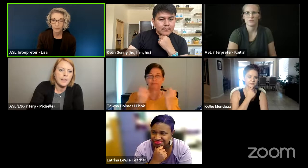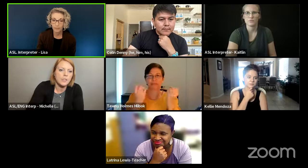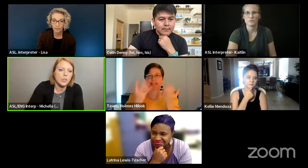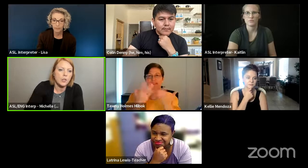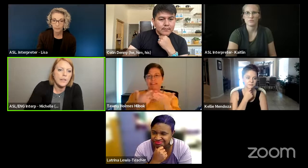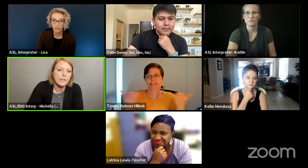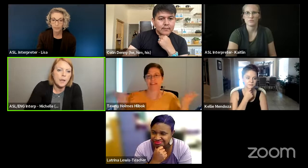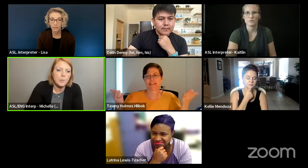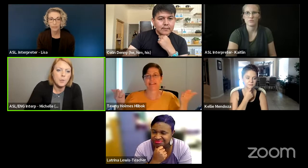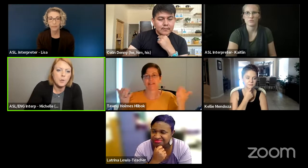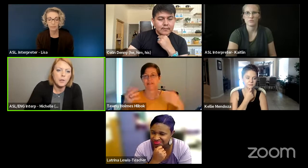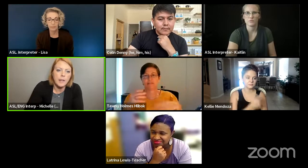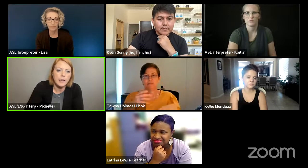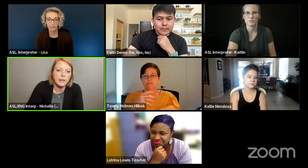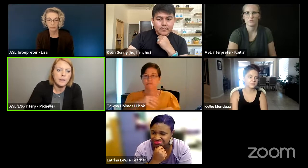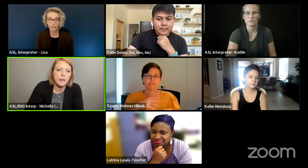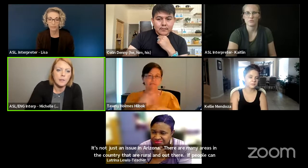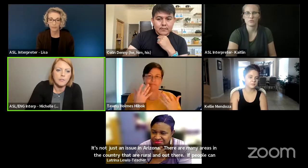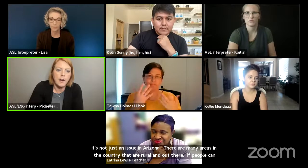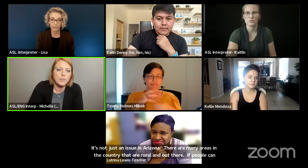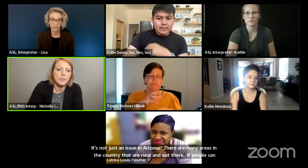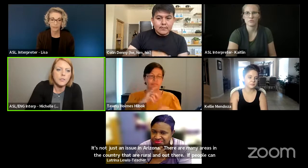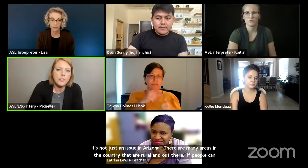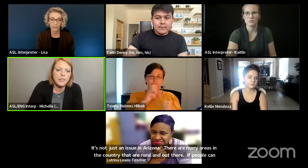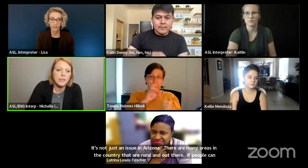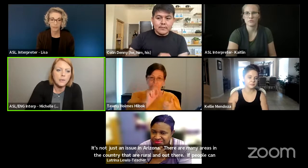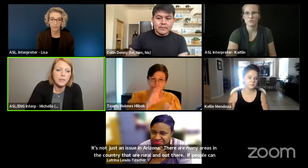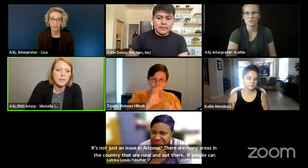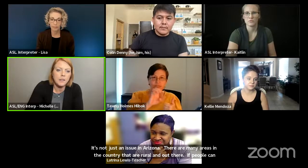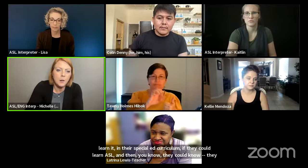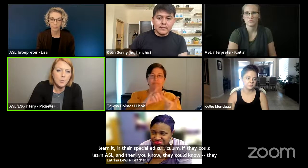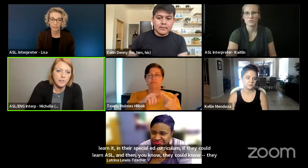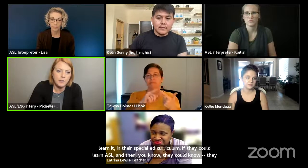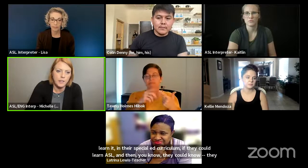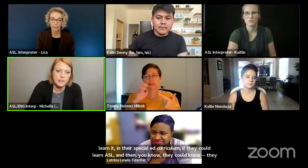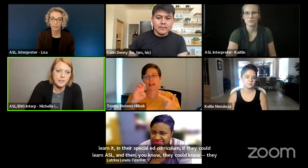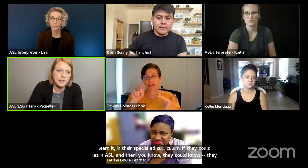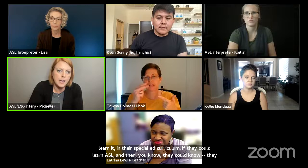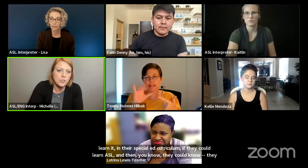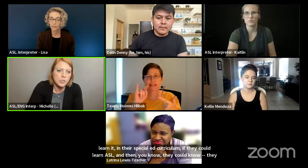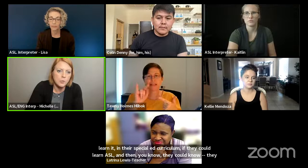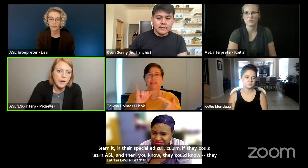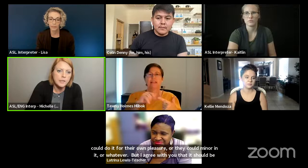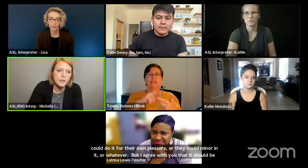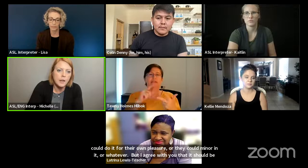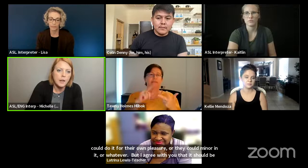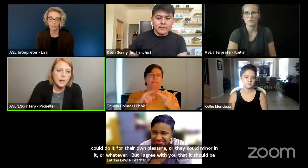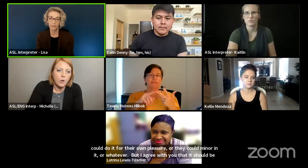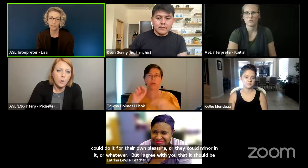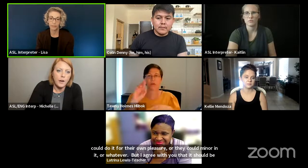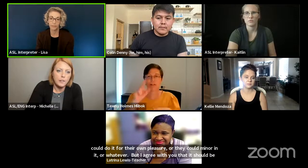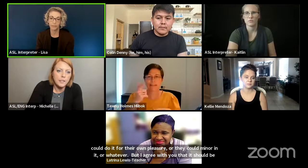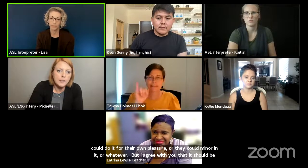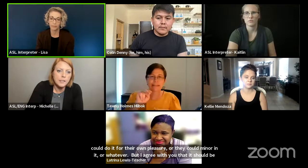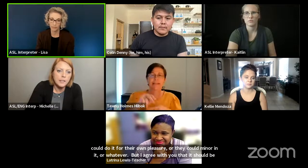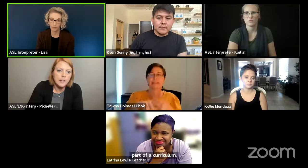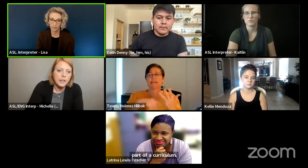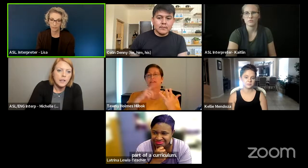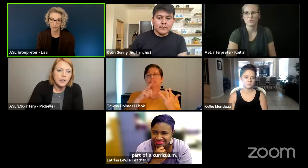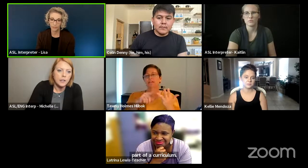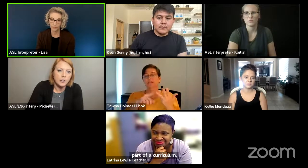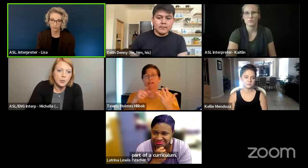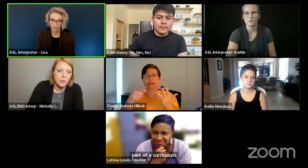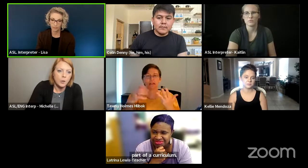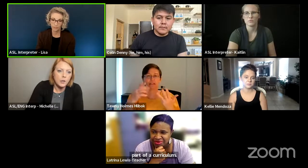I think that's a great example of how diversity can mean a number of things. It's not just race or